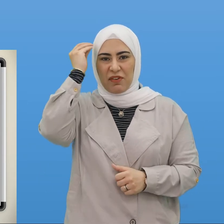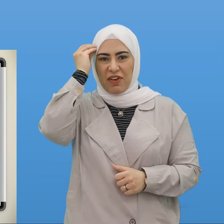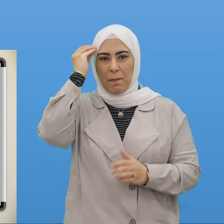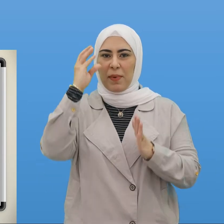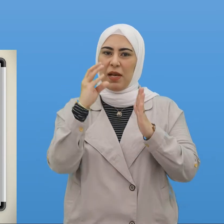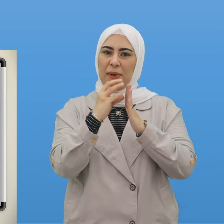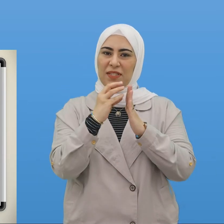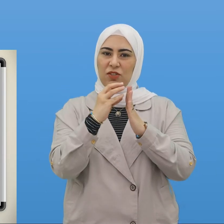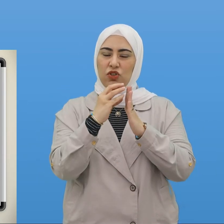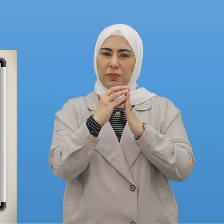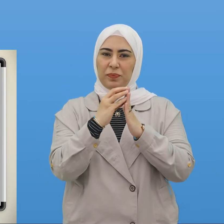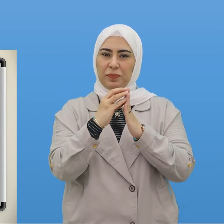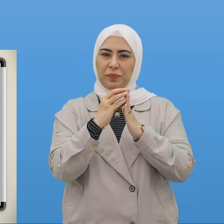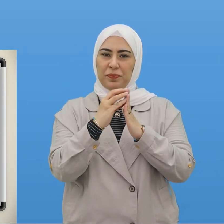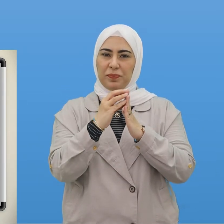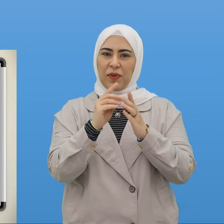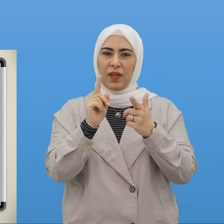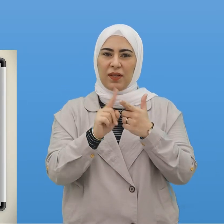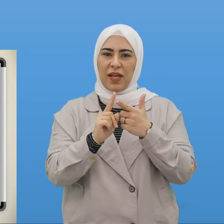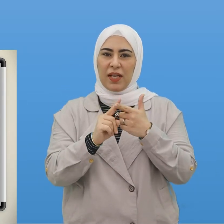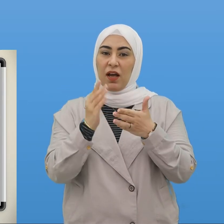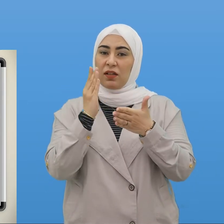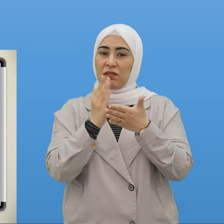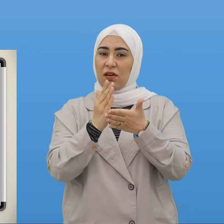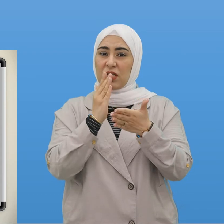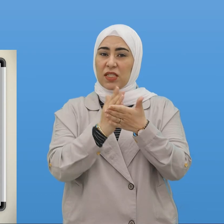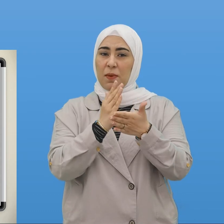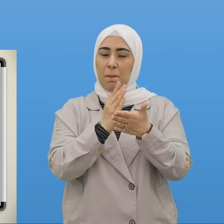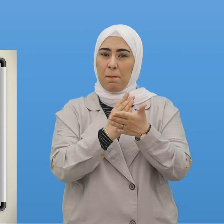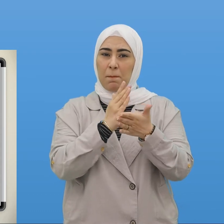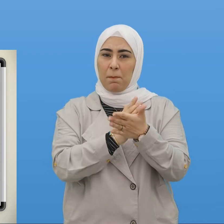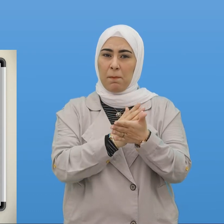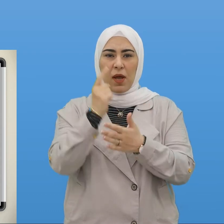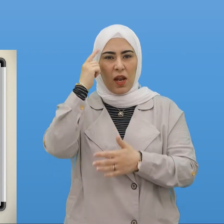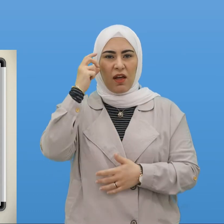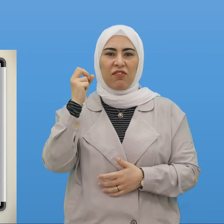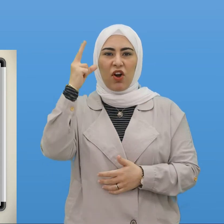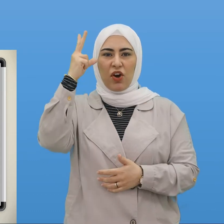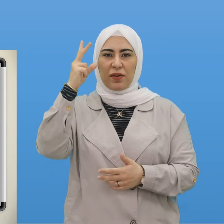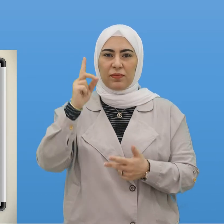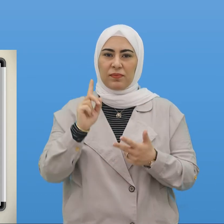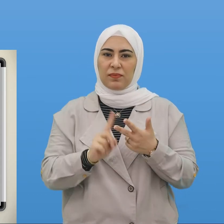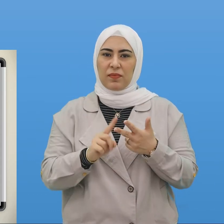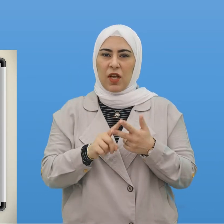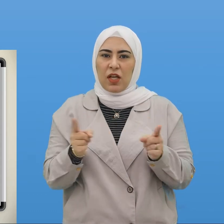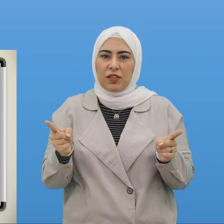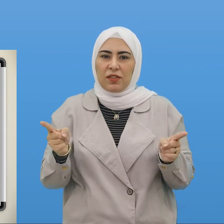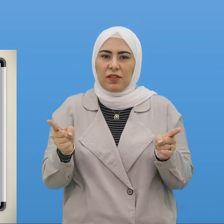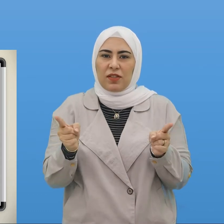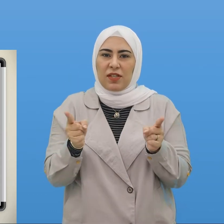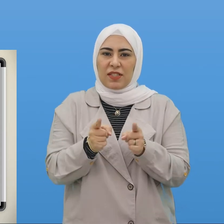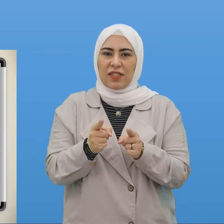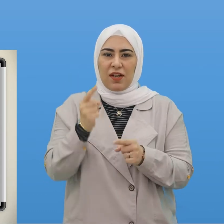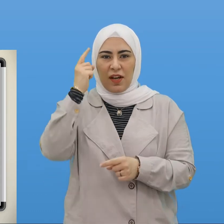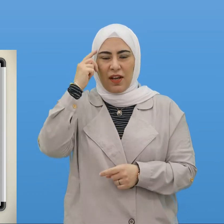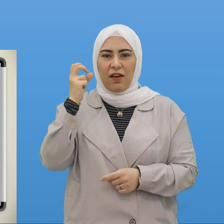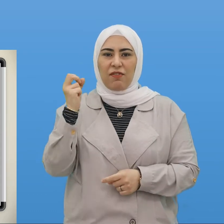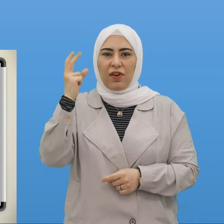the passage, you break up and join ideas together, you shorten the